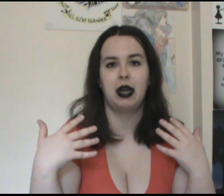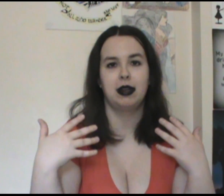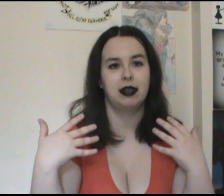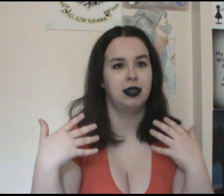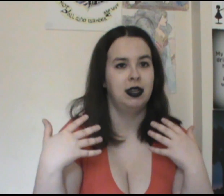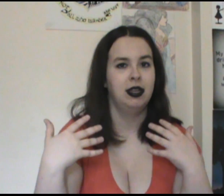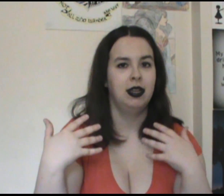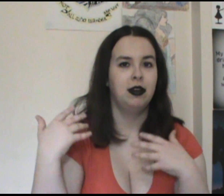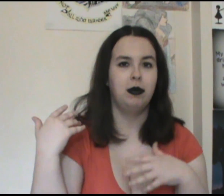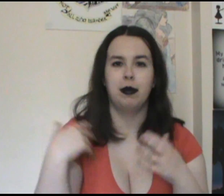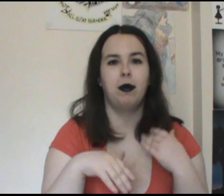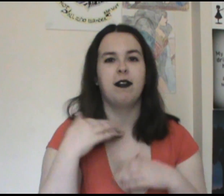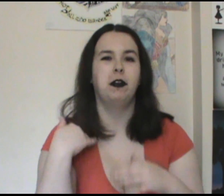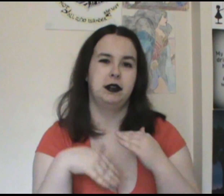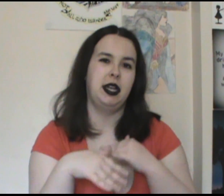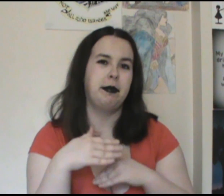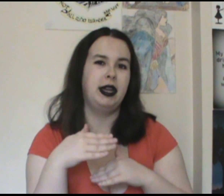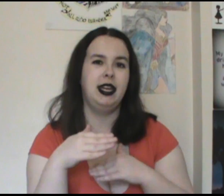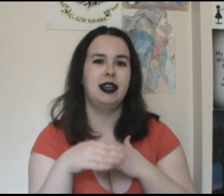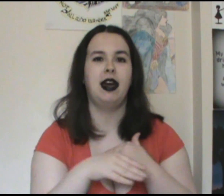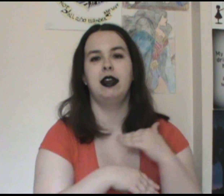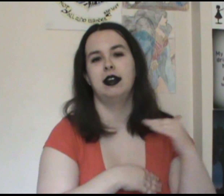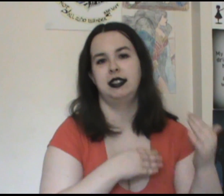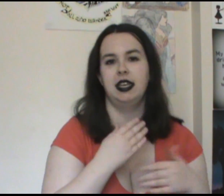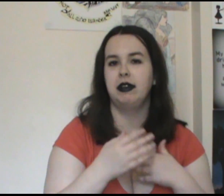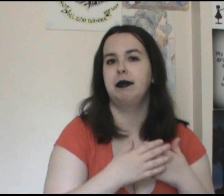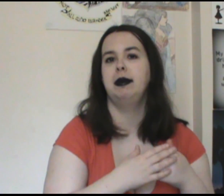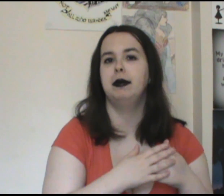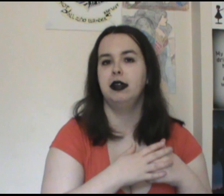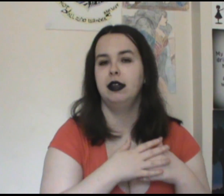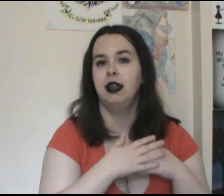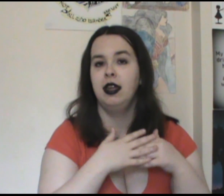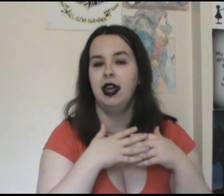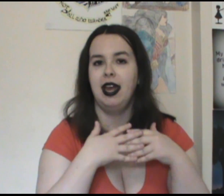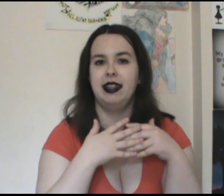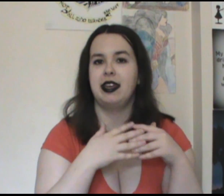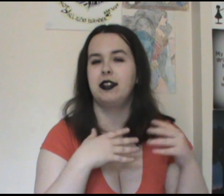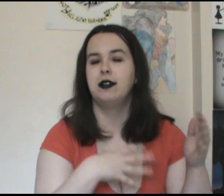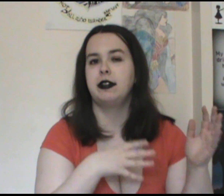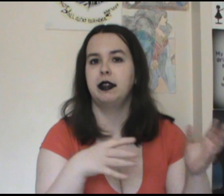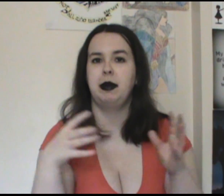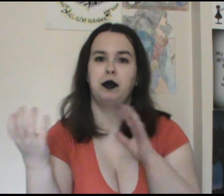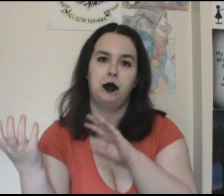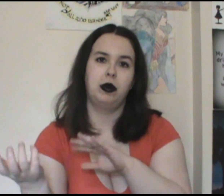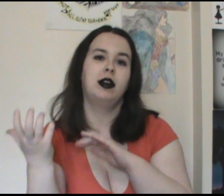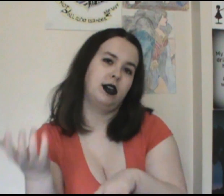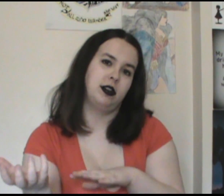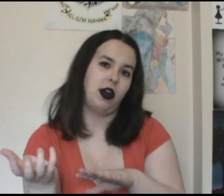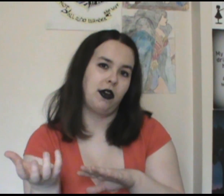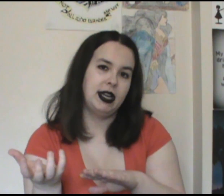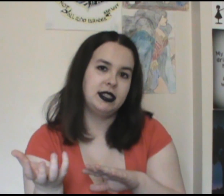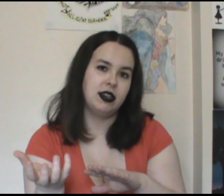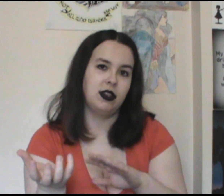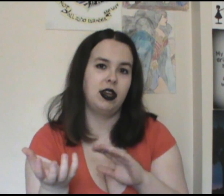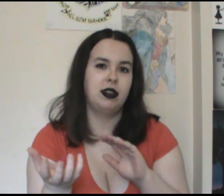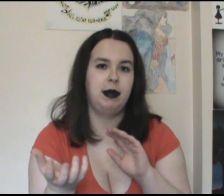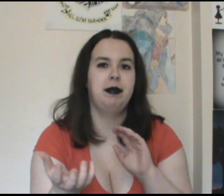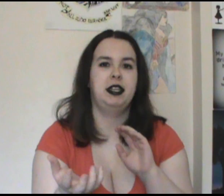are more focused on money and not on saving people, and like those are the people who are her targets, and like the people that